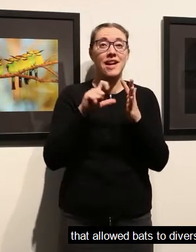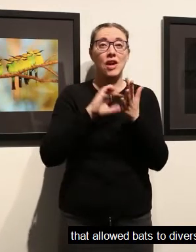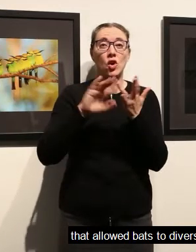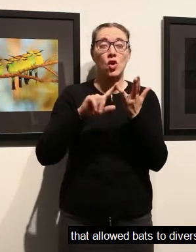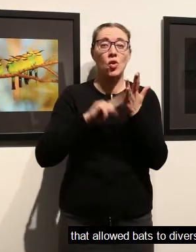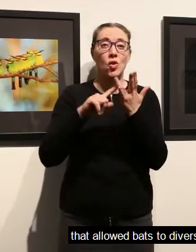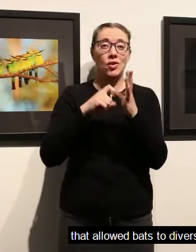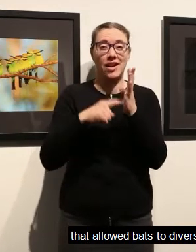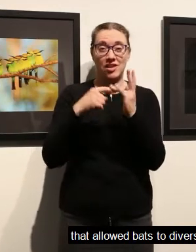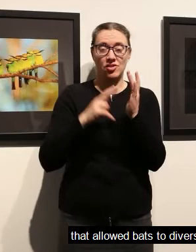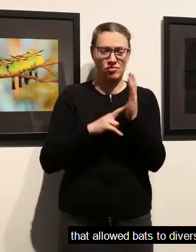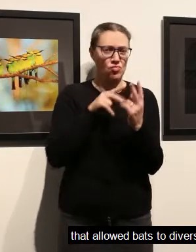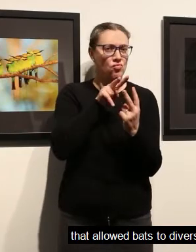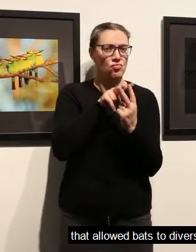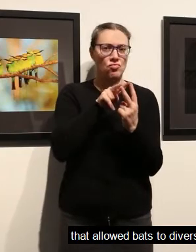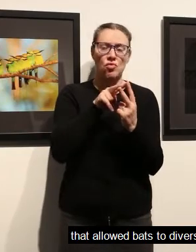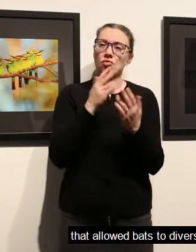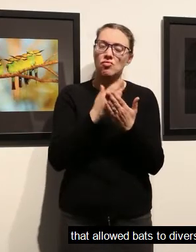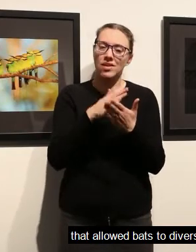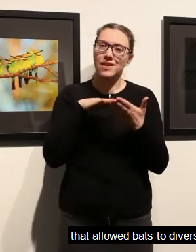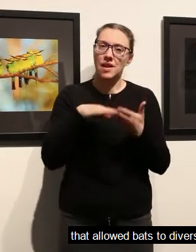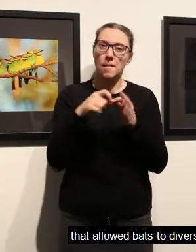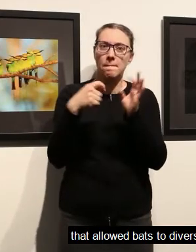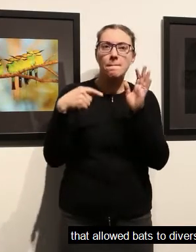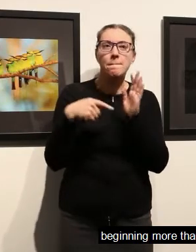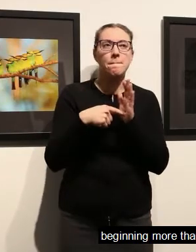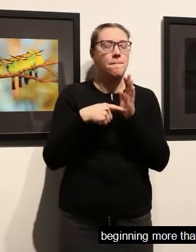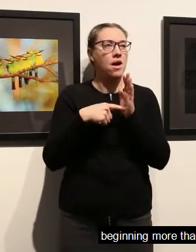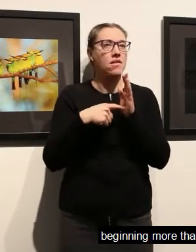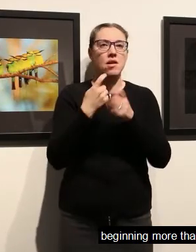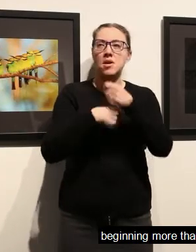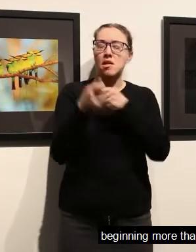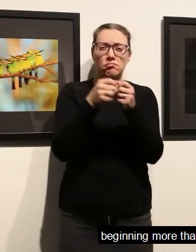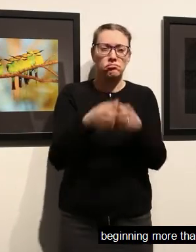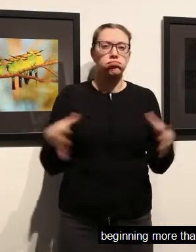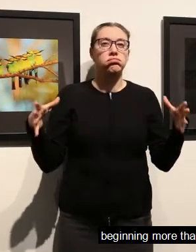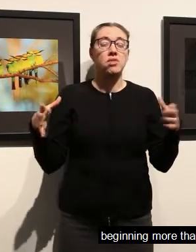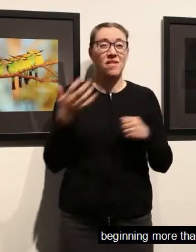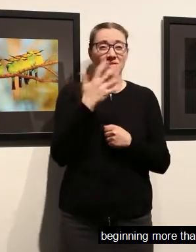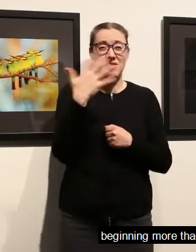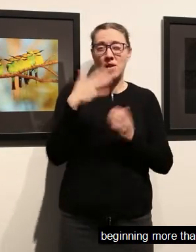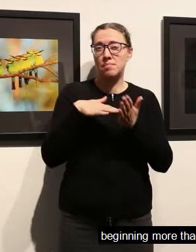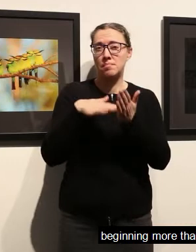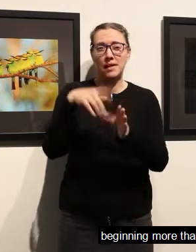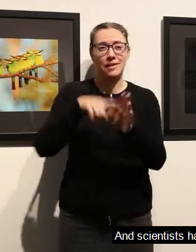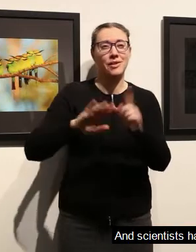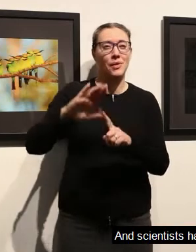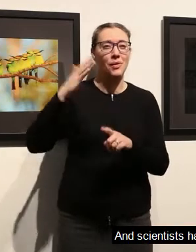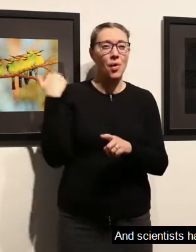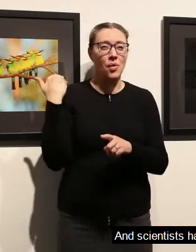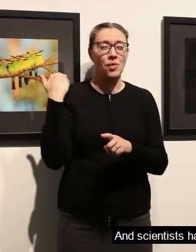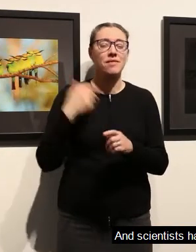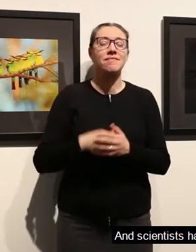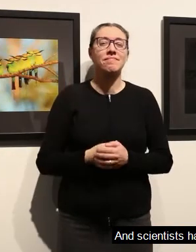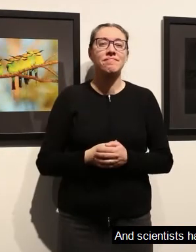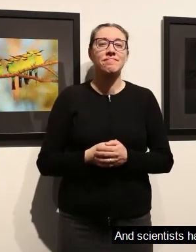that allowed bats to diversify and occupy the night sky, beginning more than 55 million years ago. And